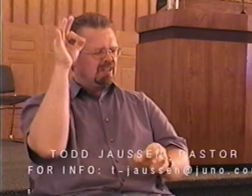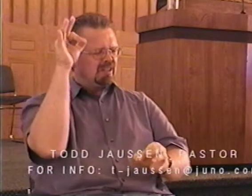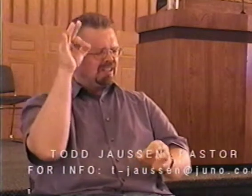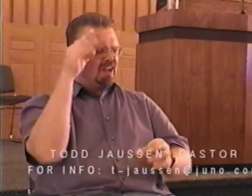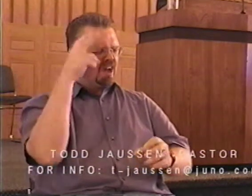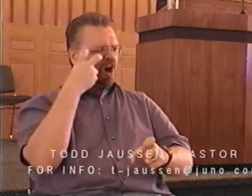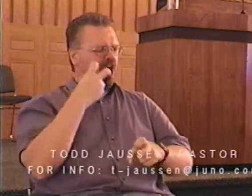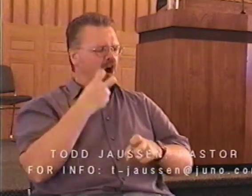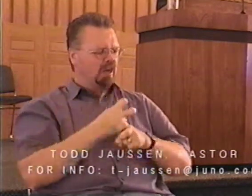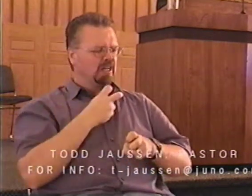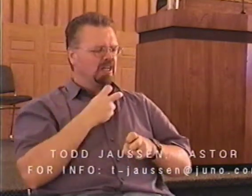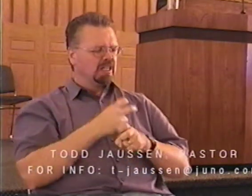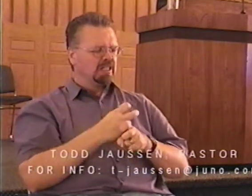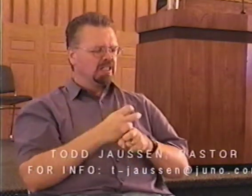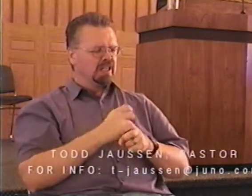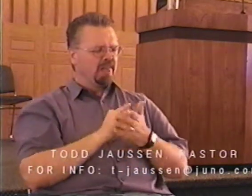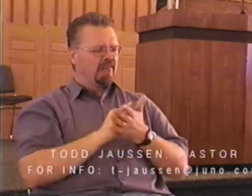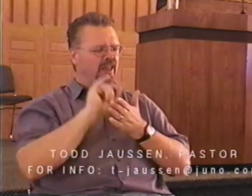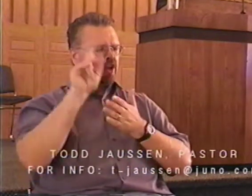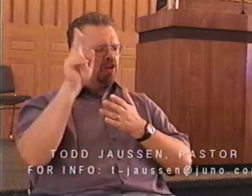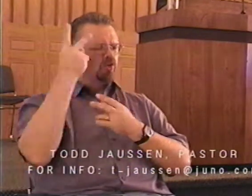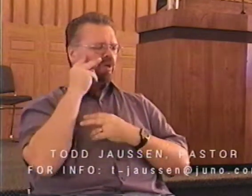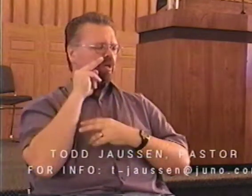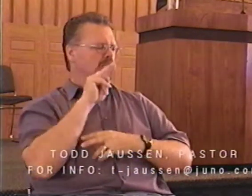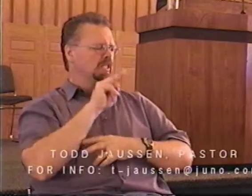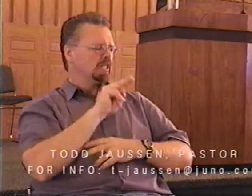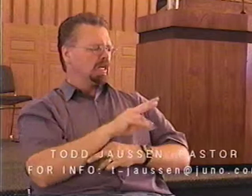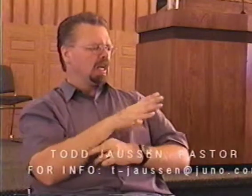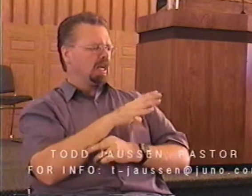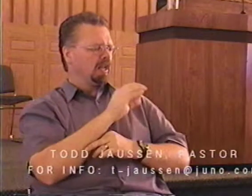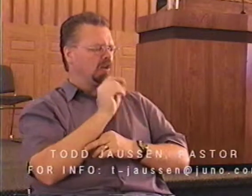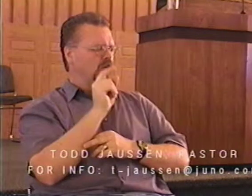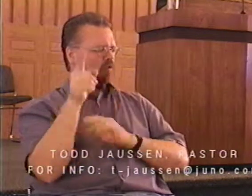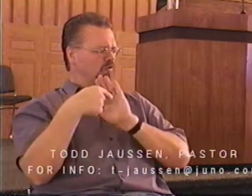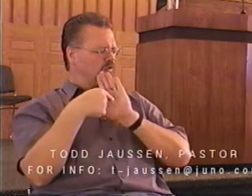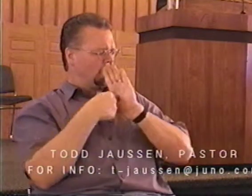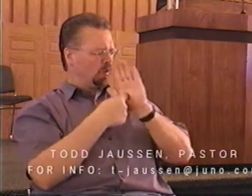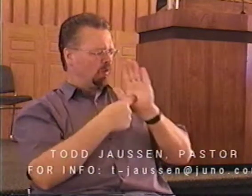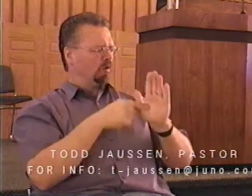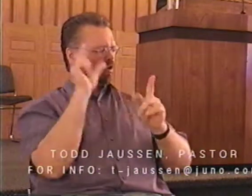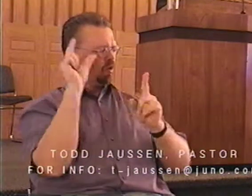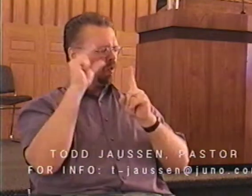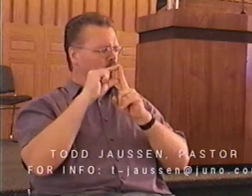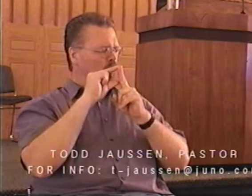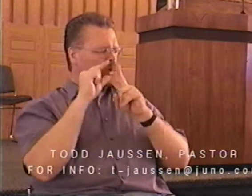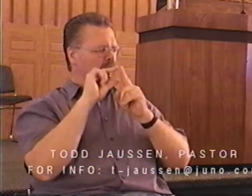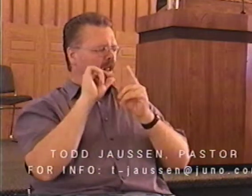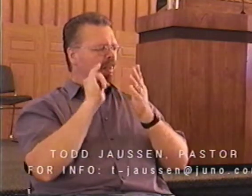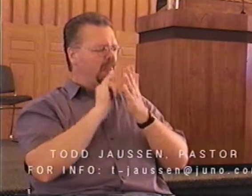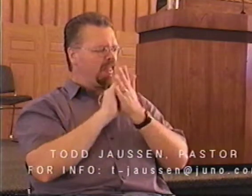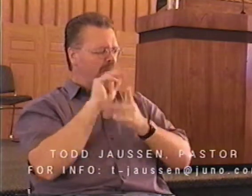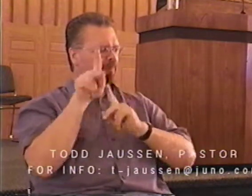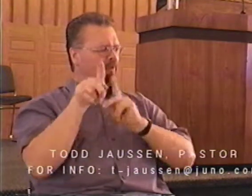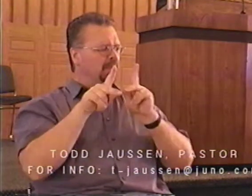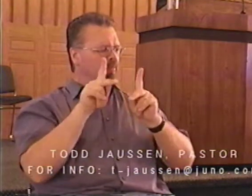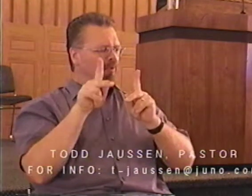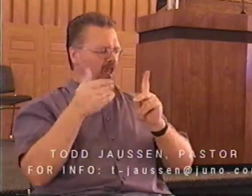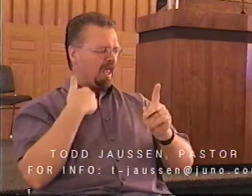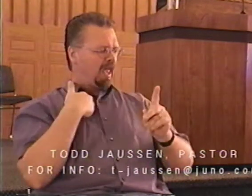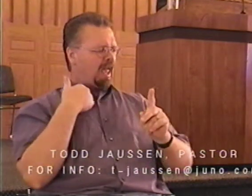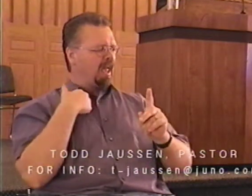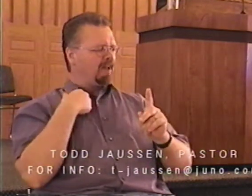that you see and you have revealed in your word that your people go through